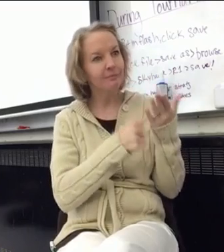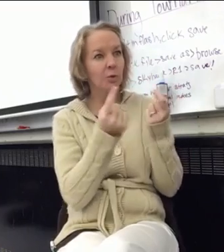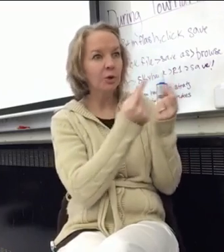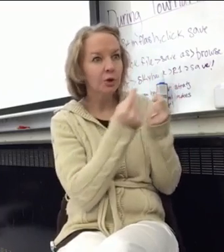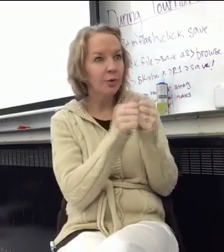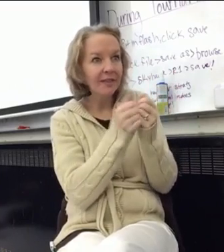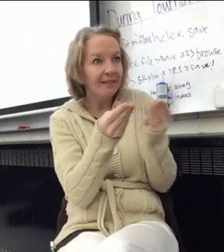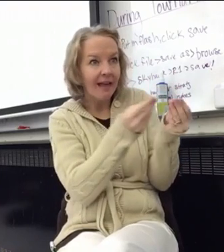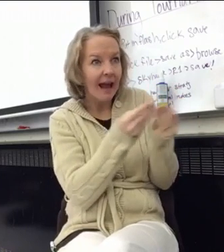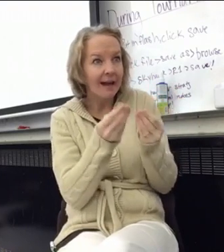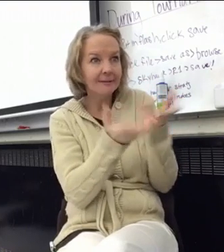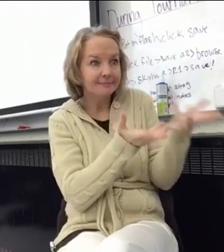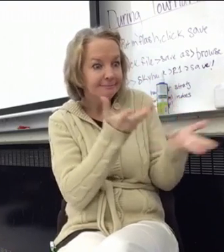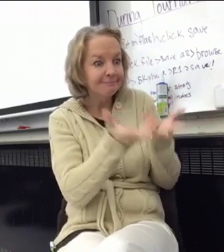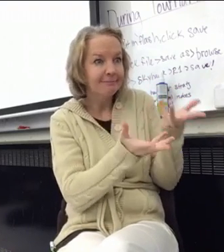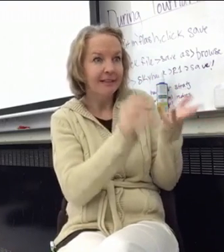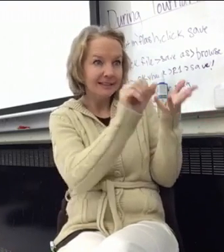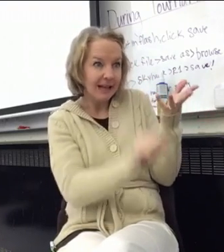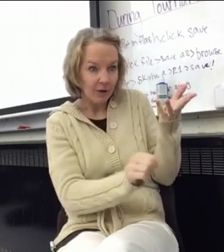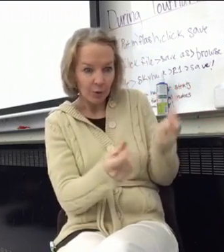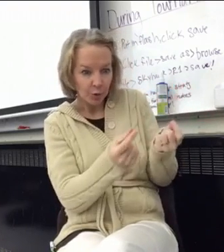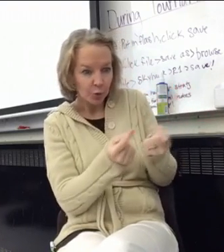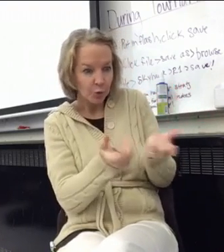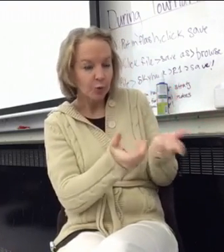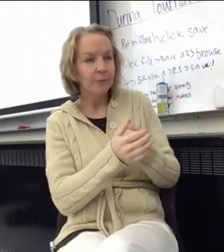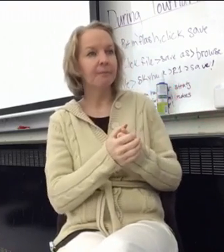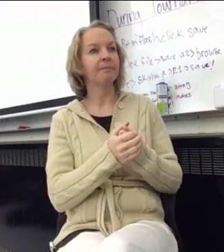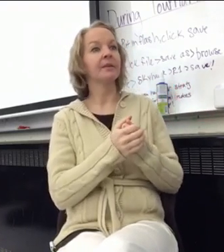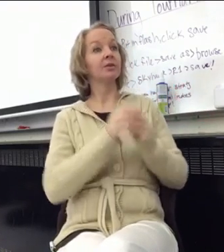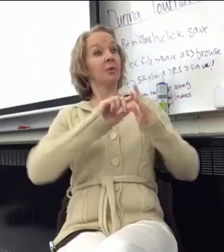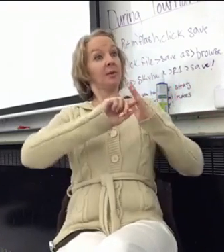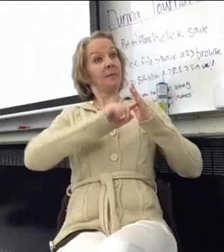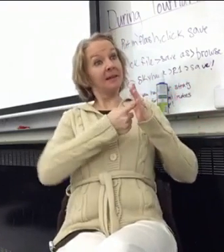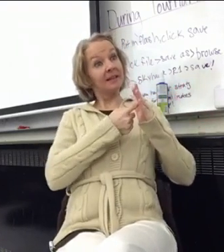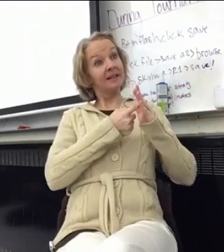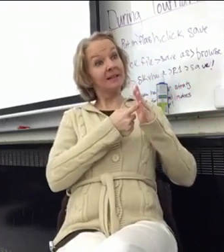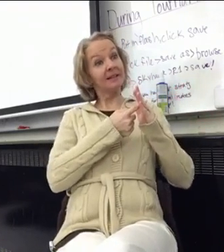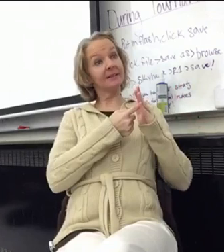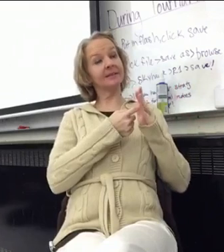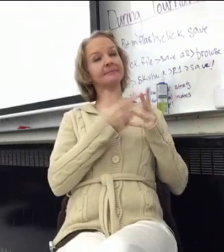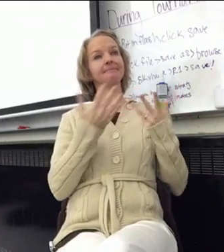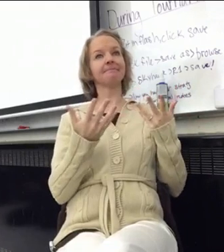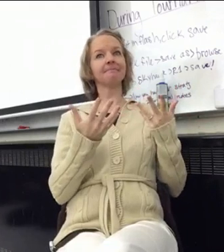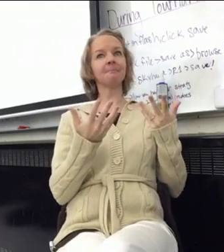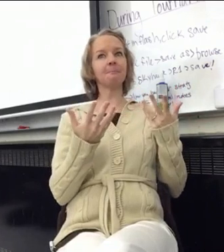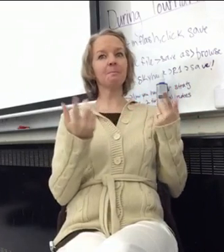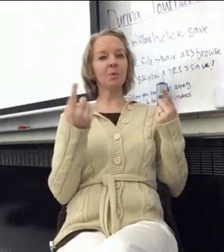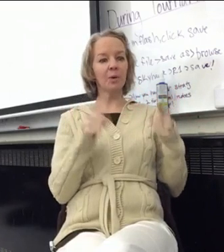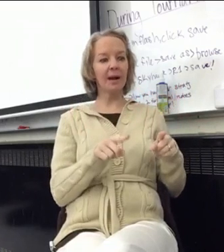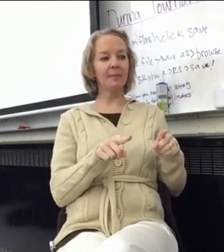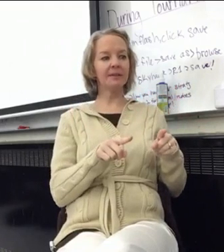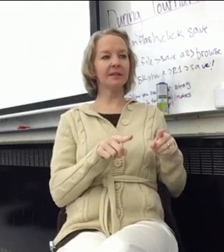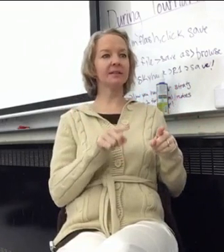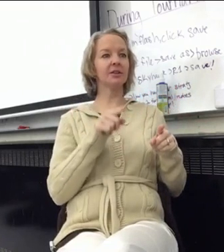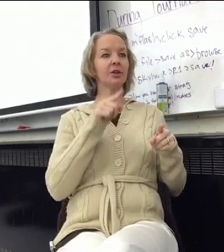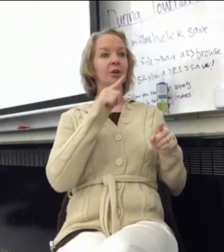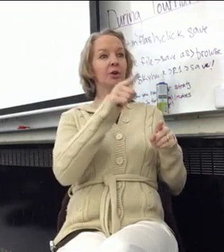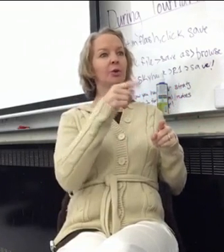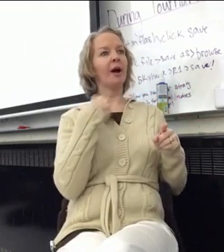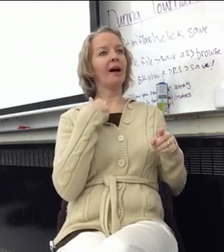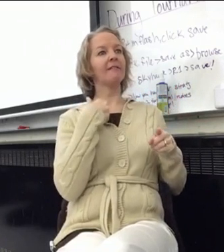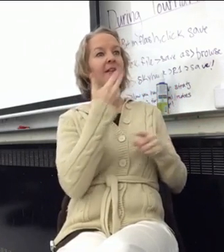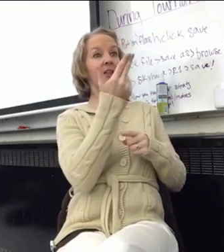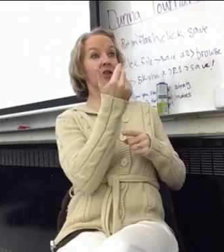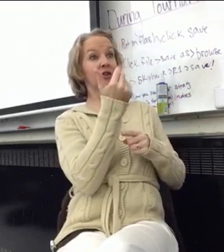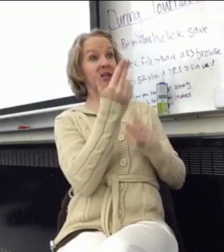going to happen with this land that's in the South. Now, at the very beginning, what happened is that you had the